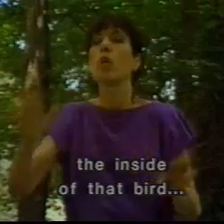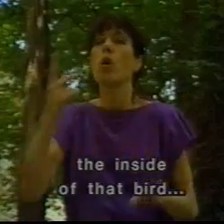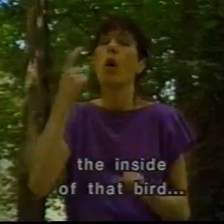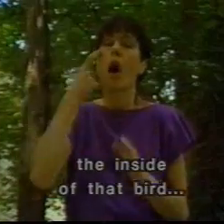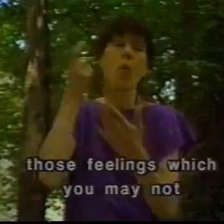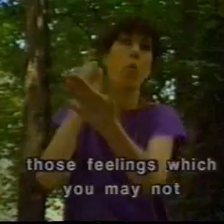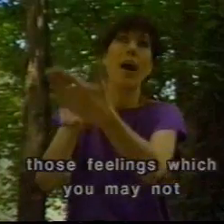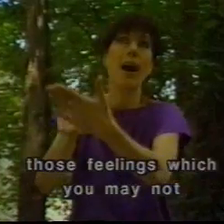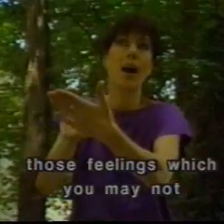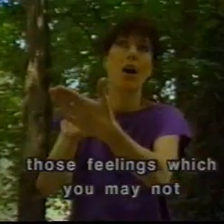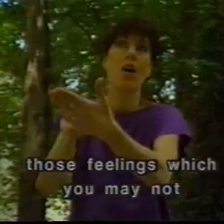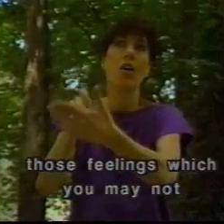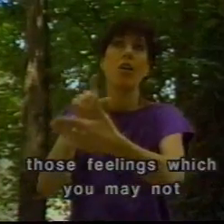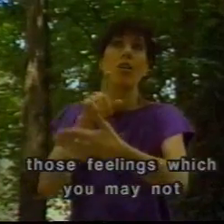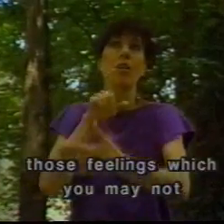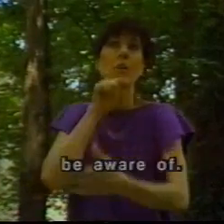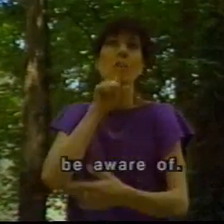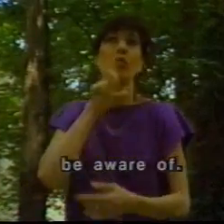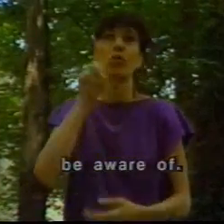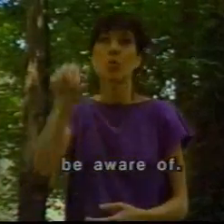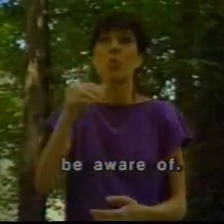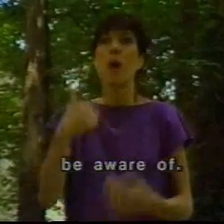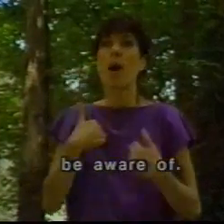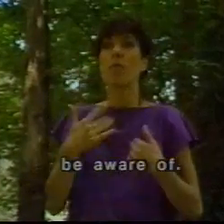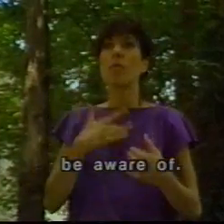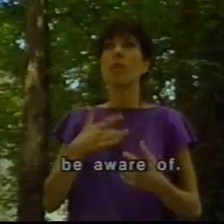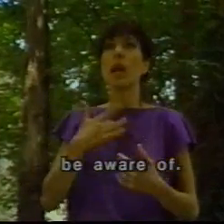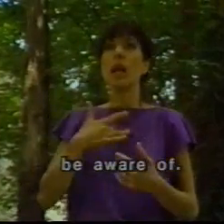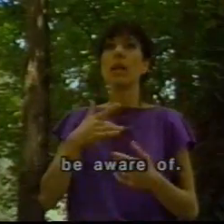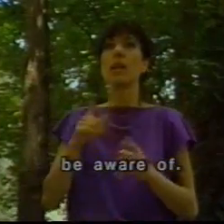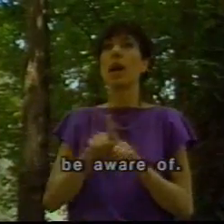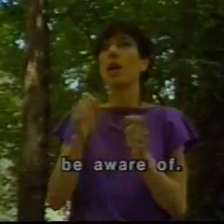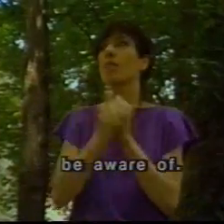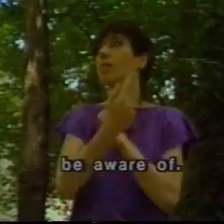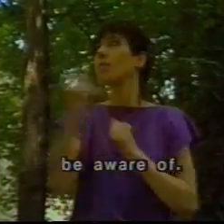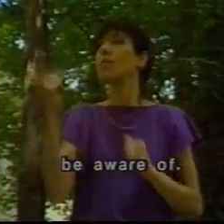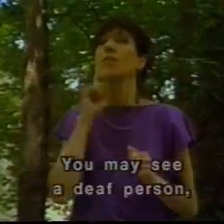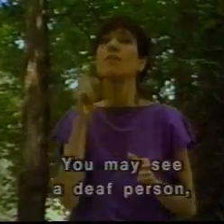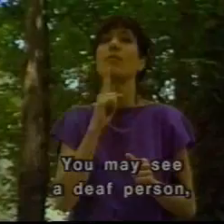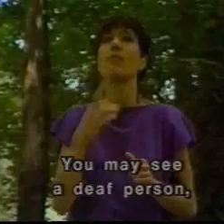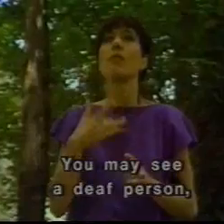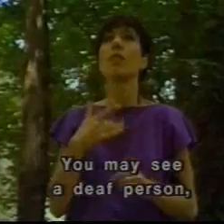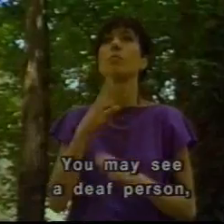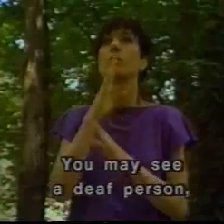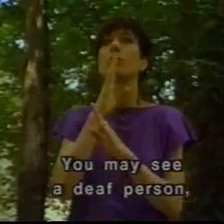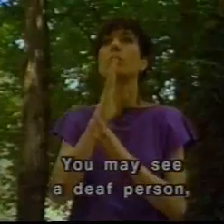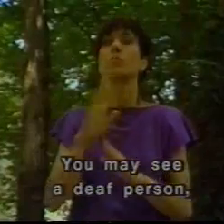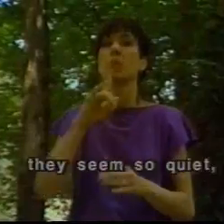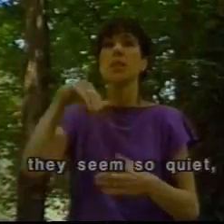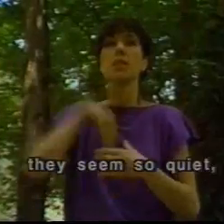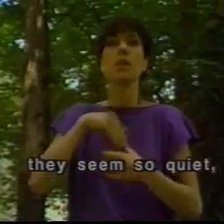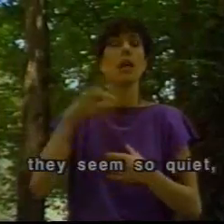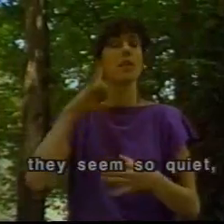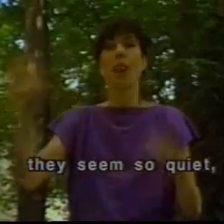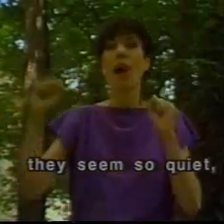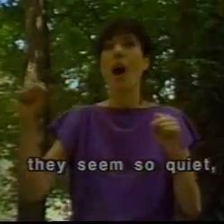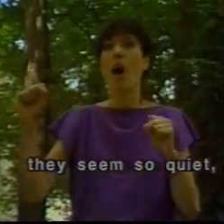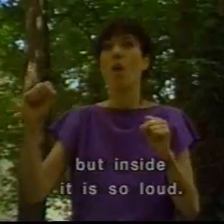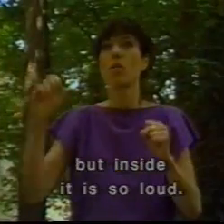Those feelings which you may not be aware of. You may see a deaf person, they seem so quiet, but inside it's